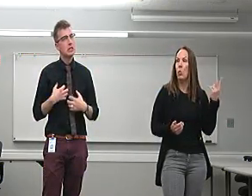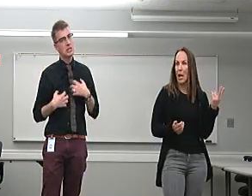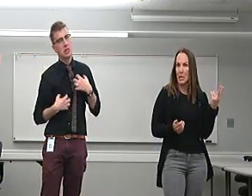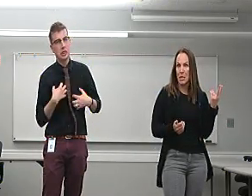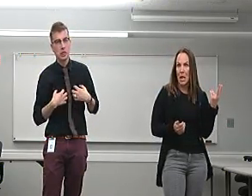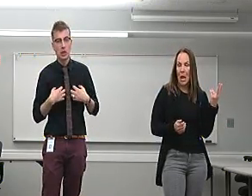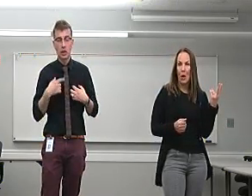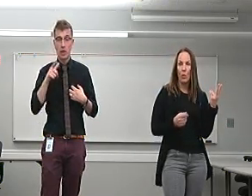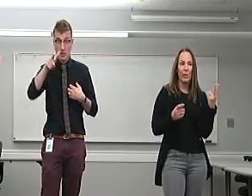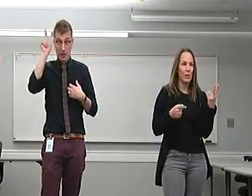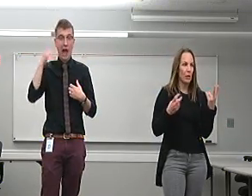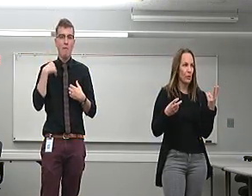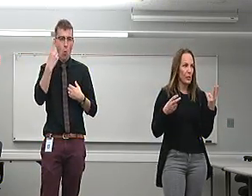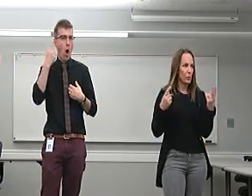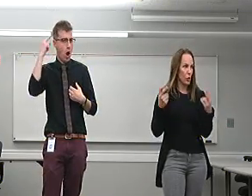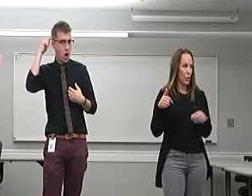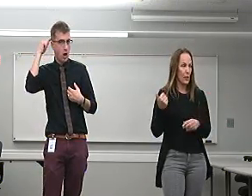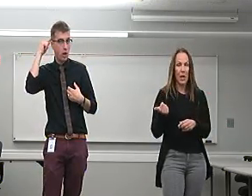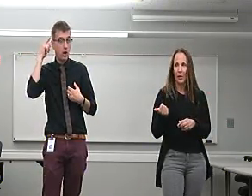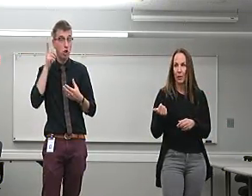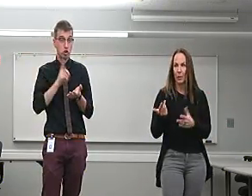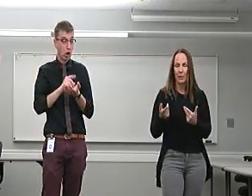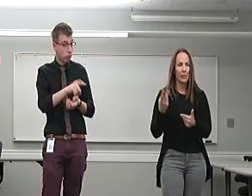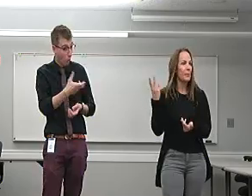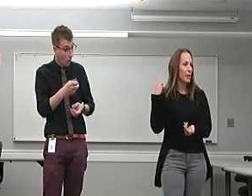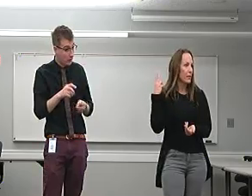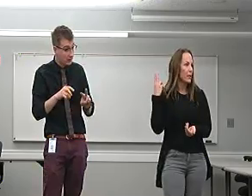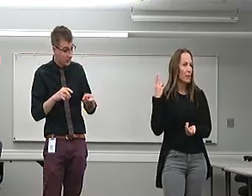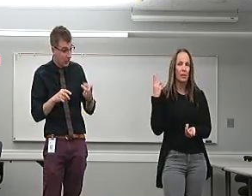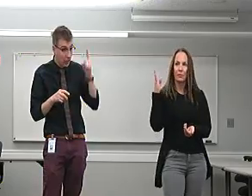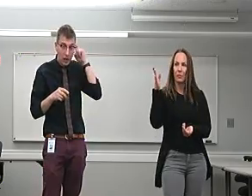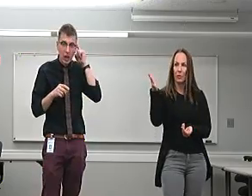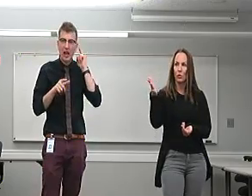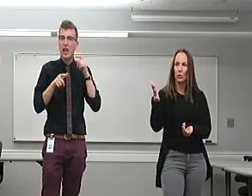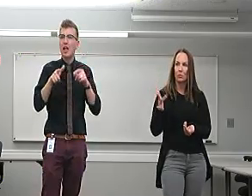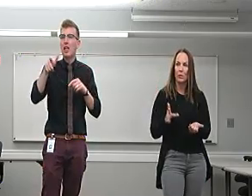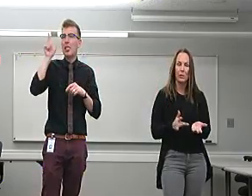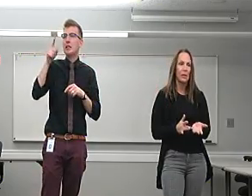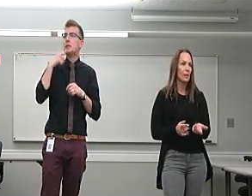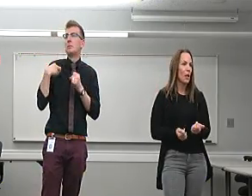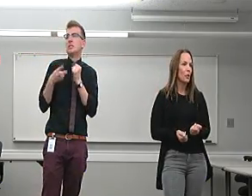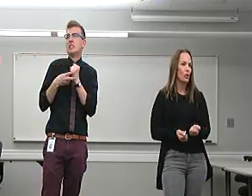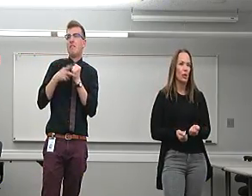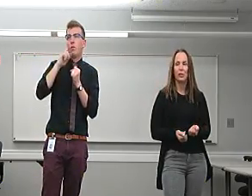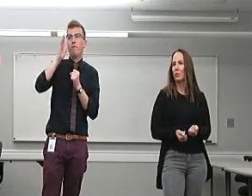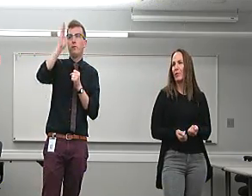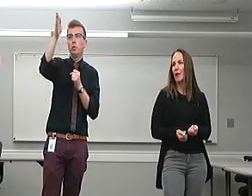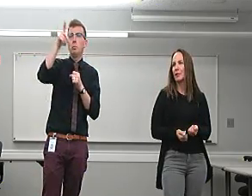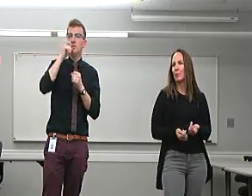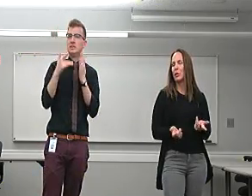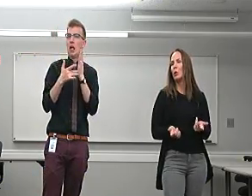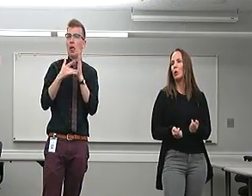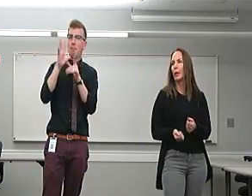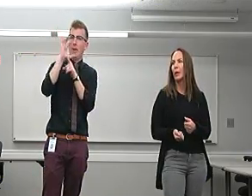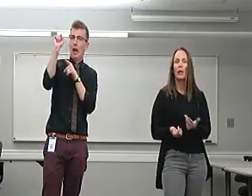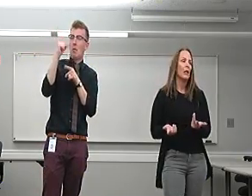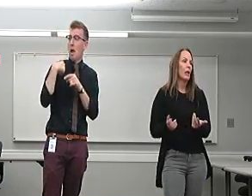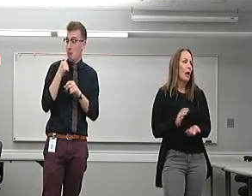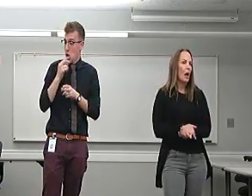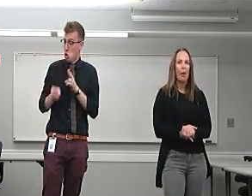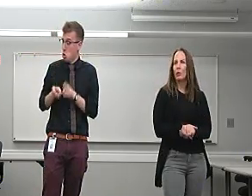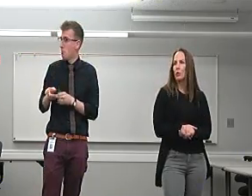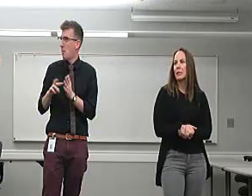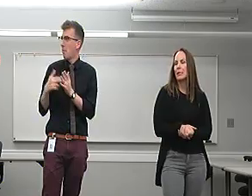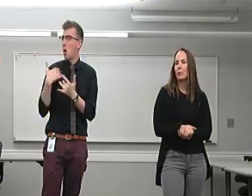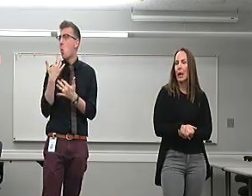when the doctor says, do you want another, Leah says, I'm saving this ear for the future. Since technology changes so fast, I'm in no hurry. I'm interested to see what